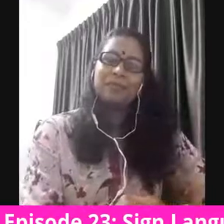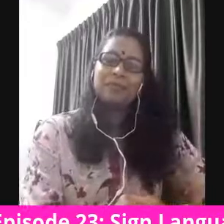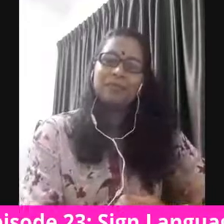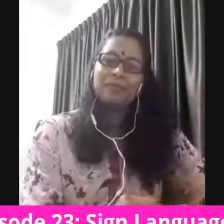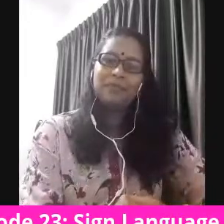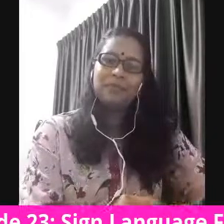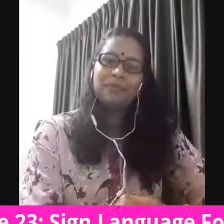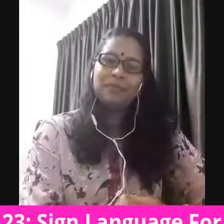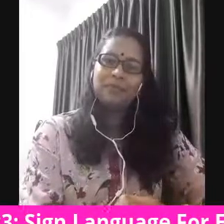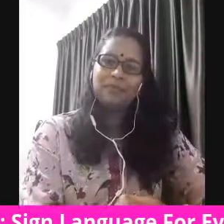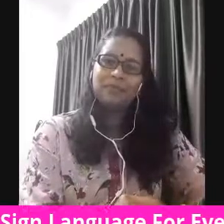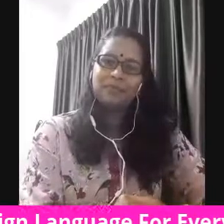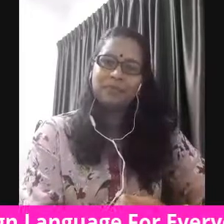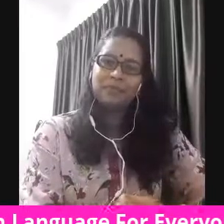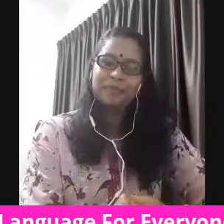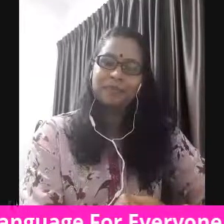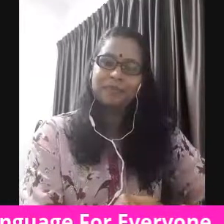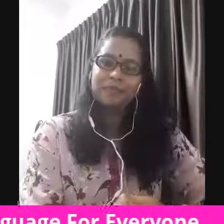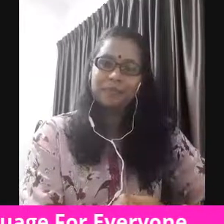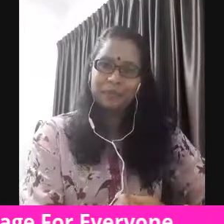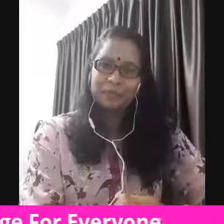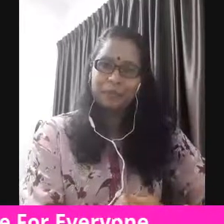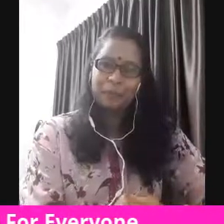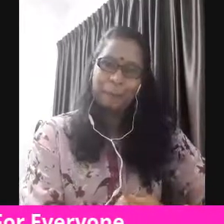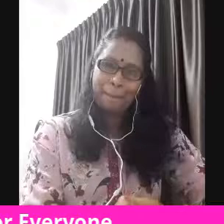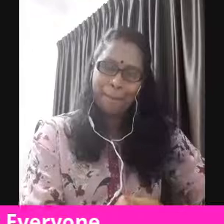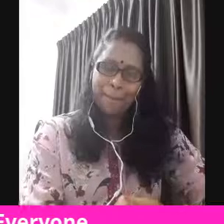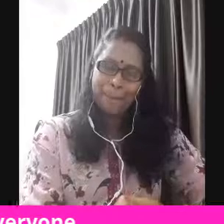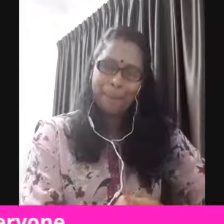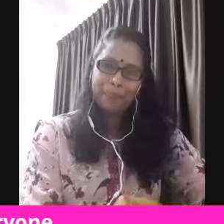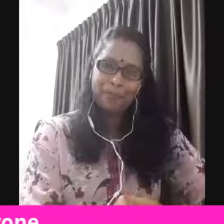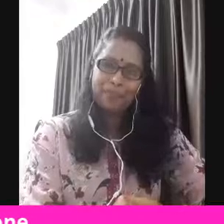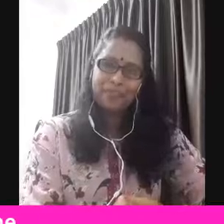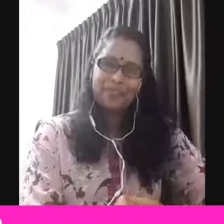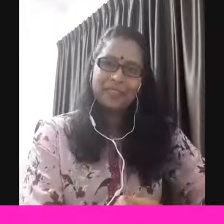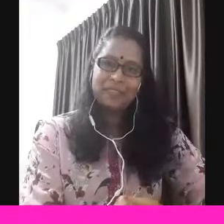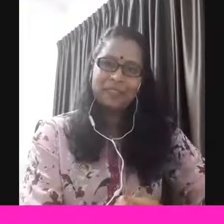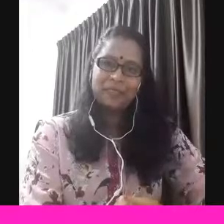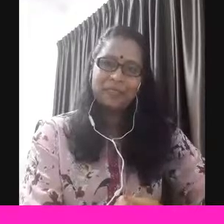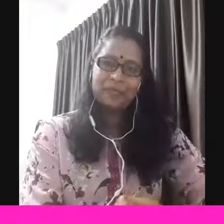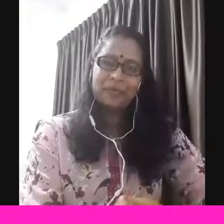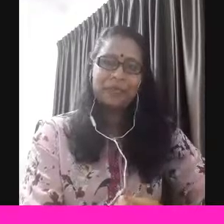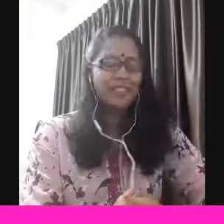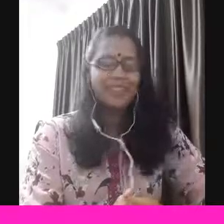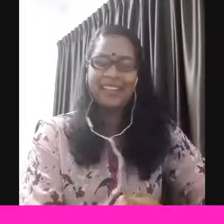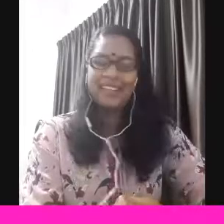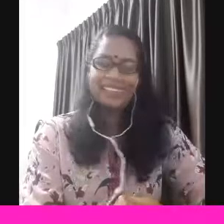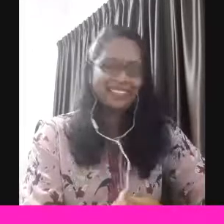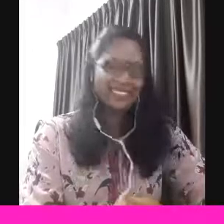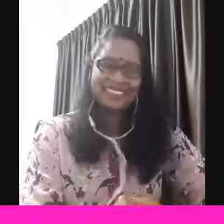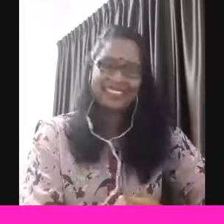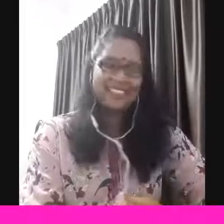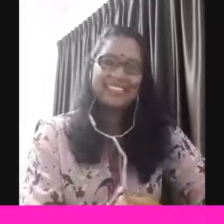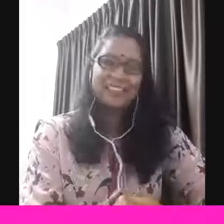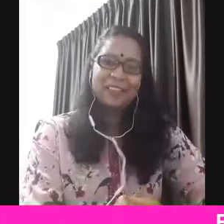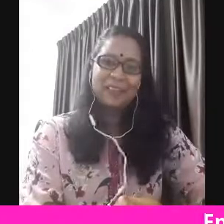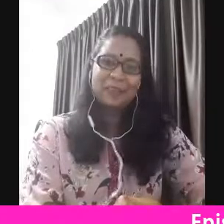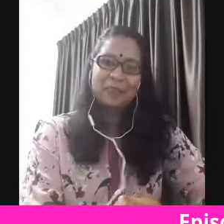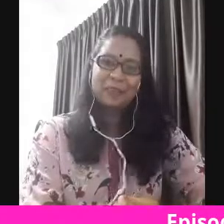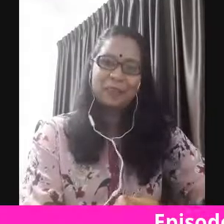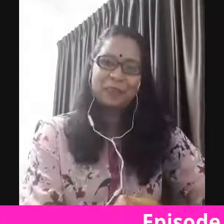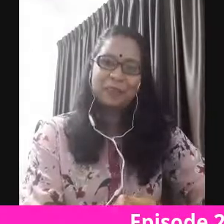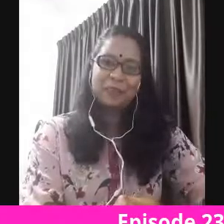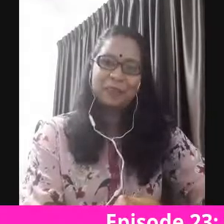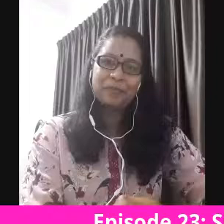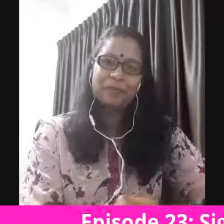is your Yeah, signal? that's very. She's Okay. really passionately sharing her journey as Yeah. embarking into this. How